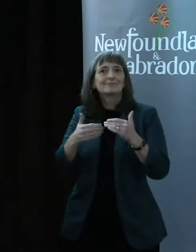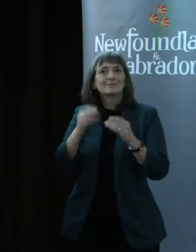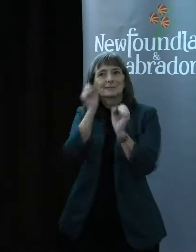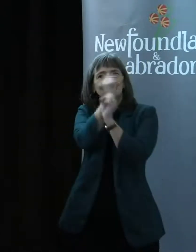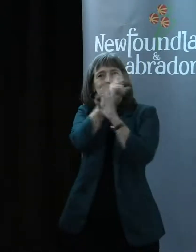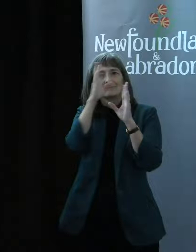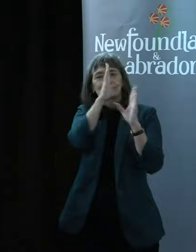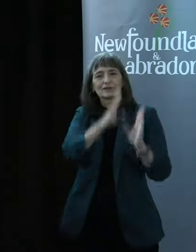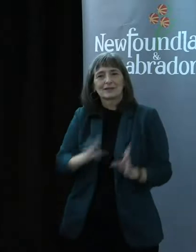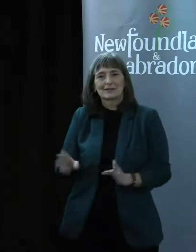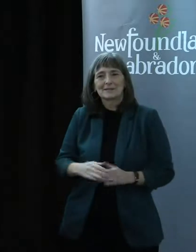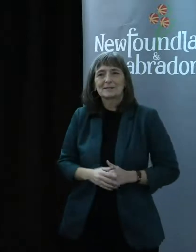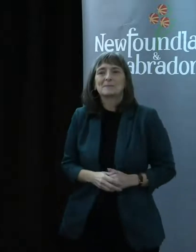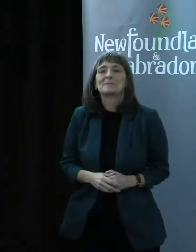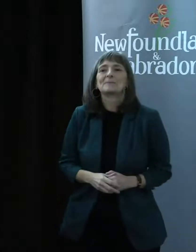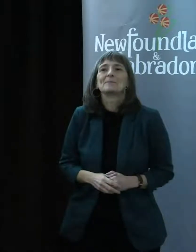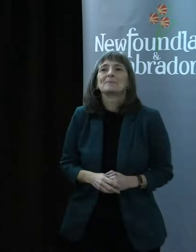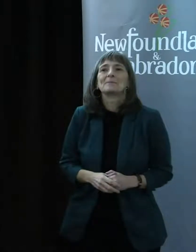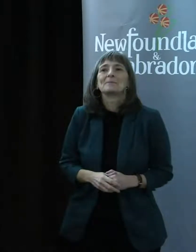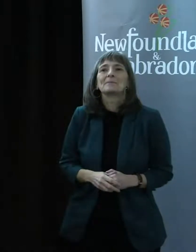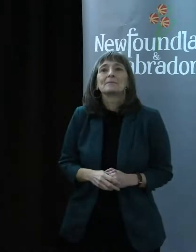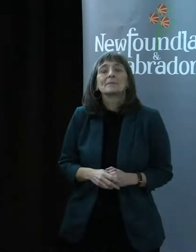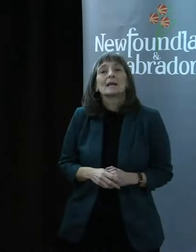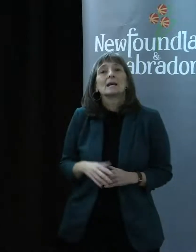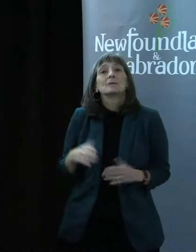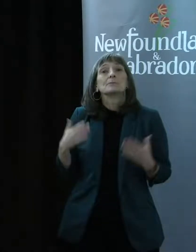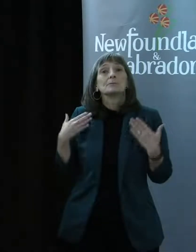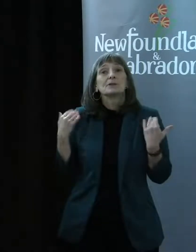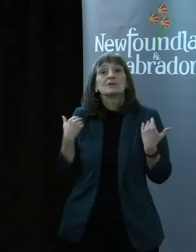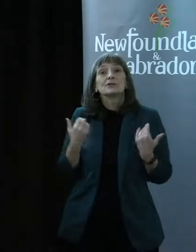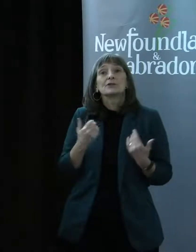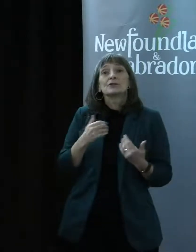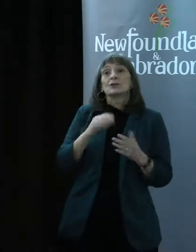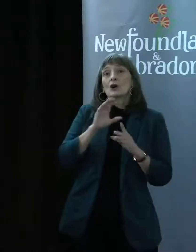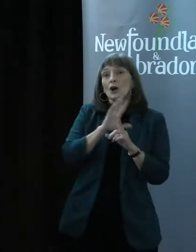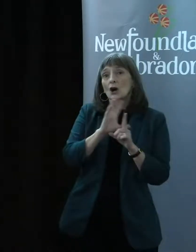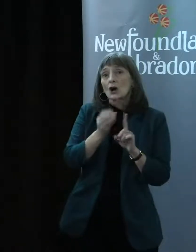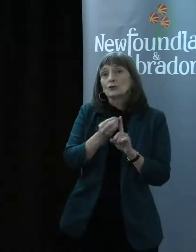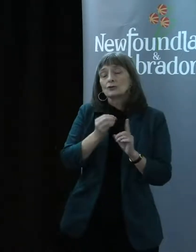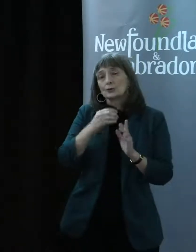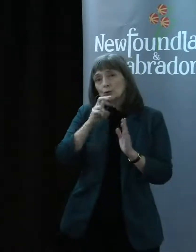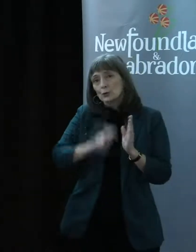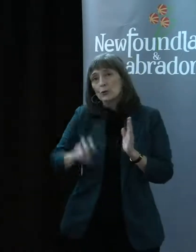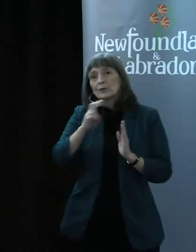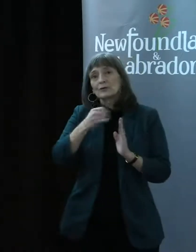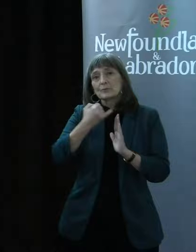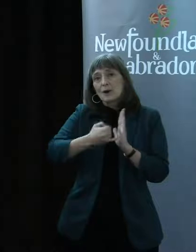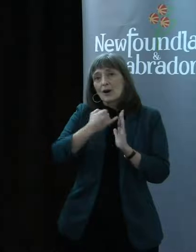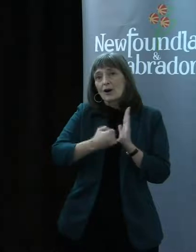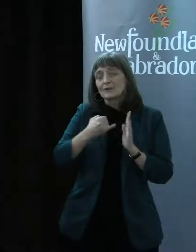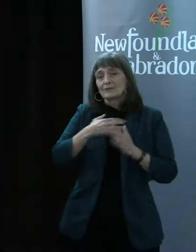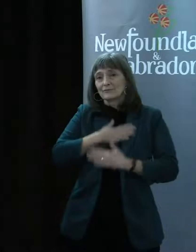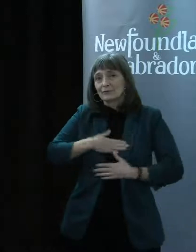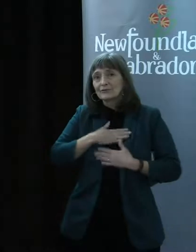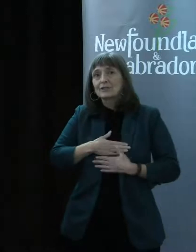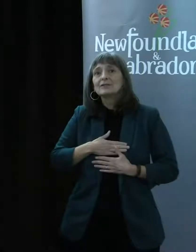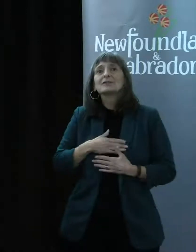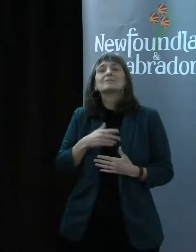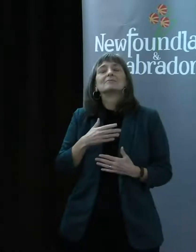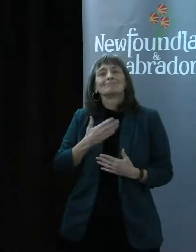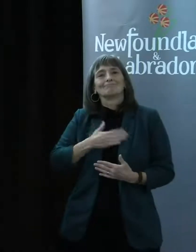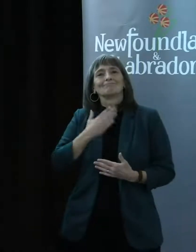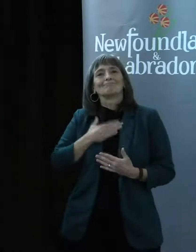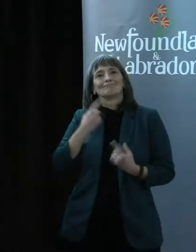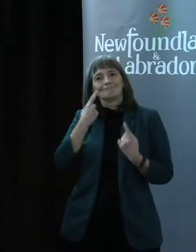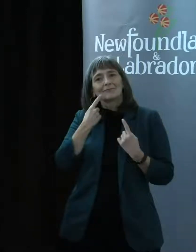vision strategy. As Minister of Tourism, Culture, Arts and Recreation, I'm thrilled to launch a brand new vision